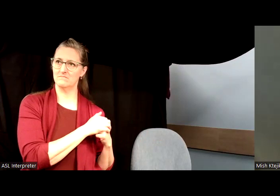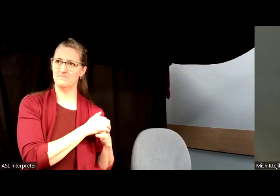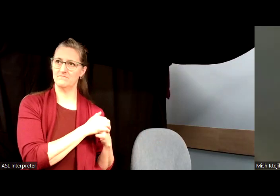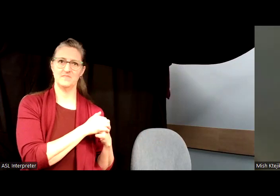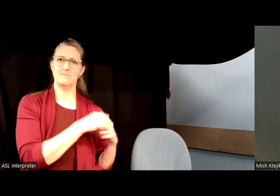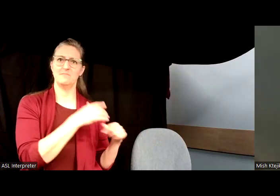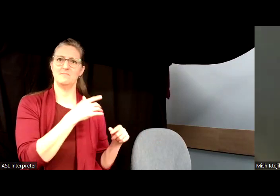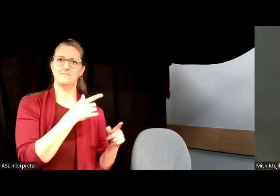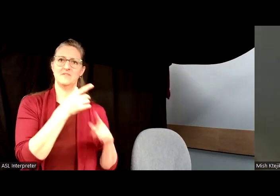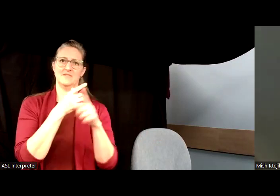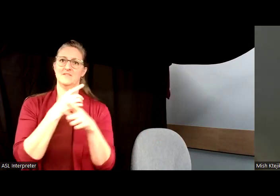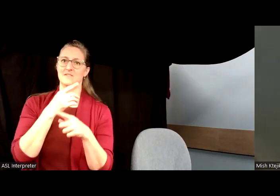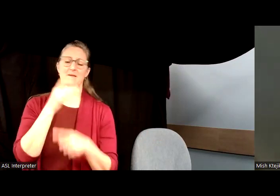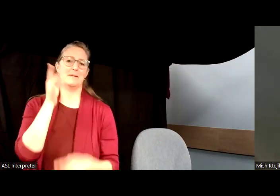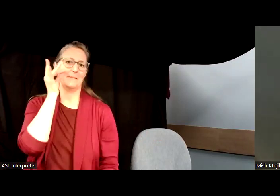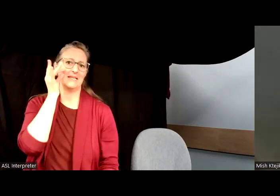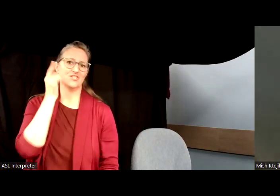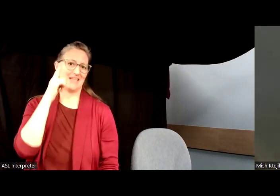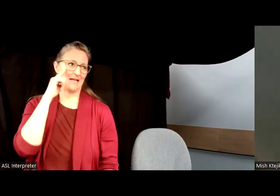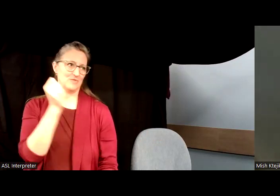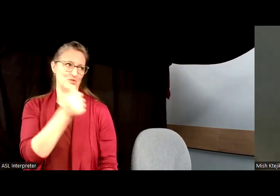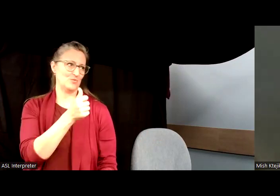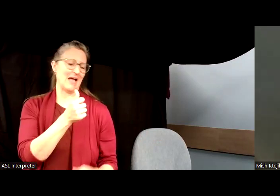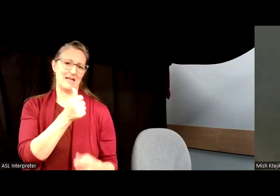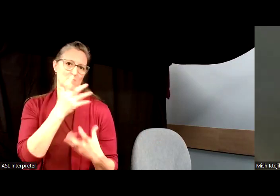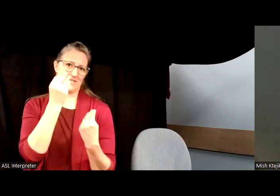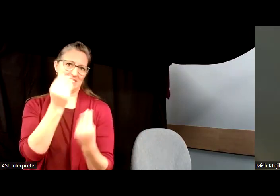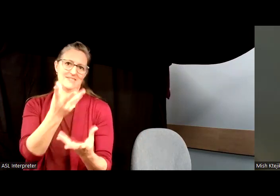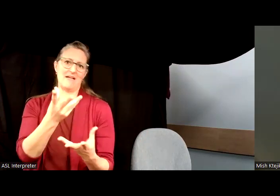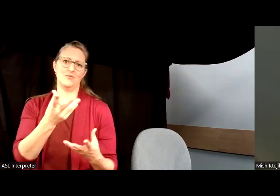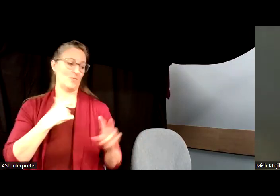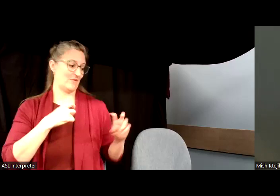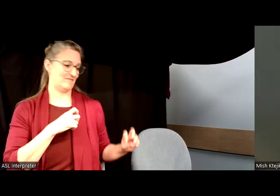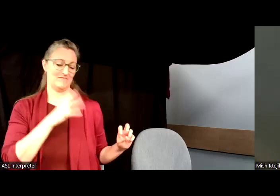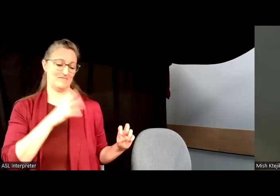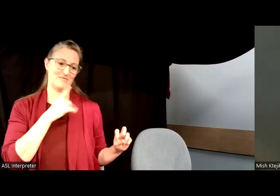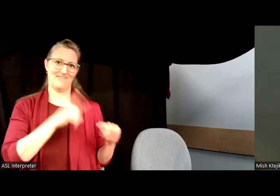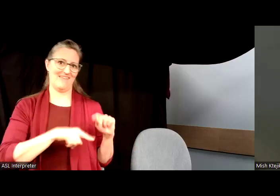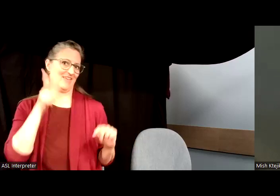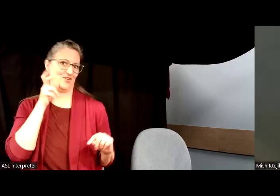I mean, it's up to you guys, but I just wanted to give you that information. This is Mitch.